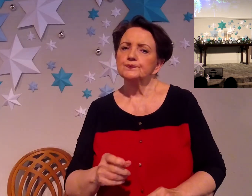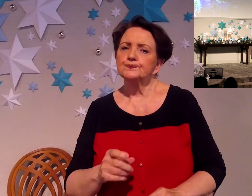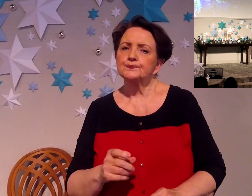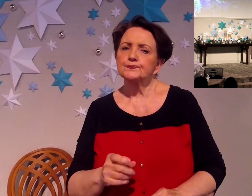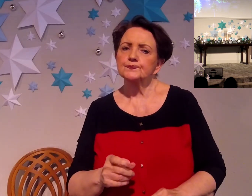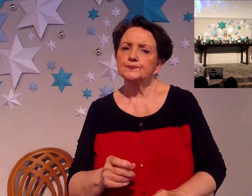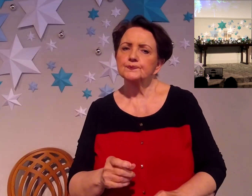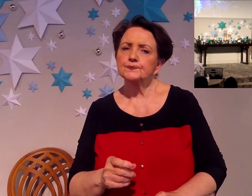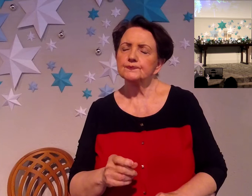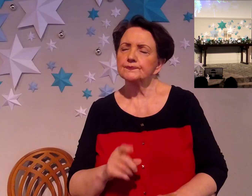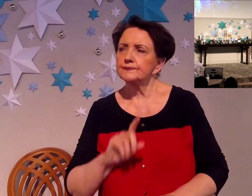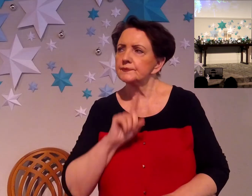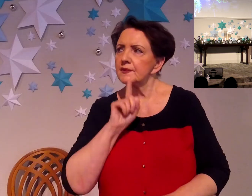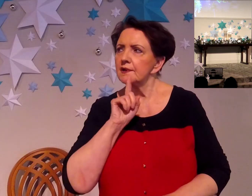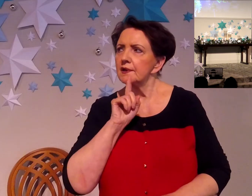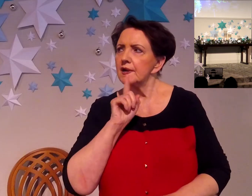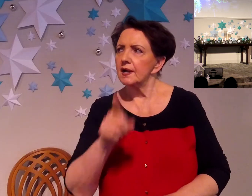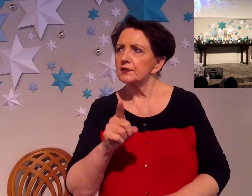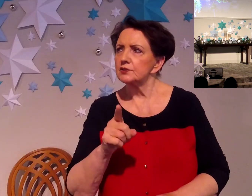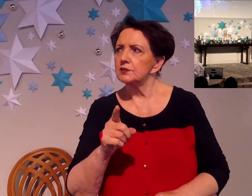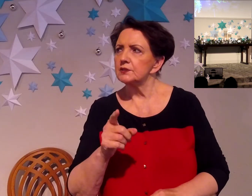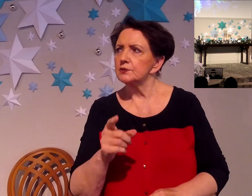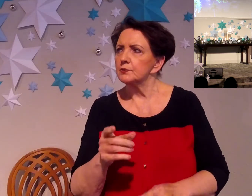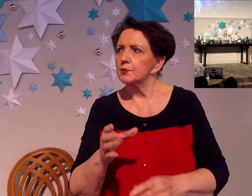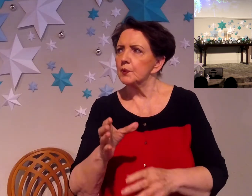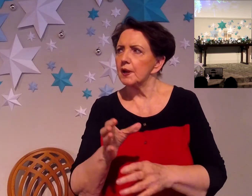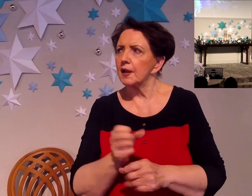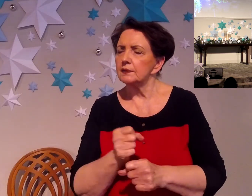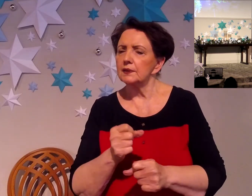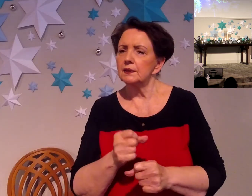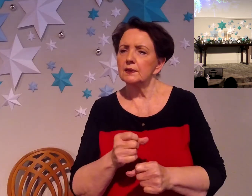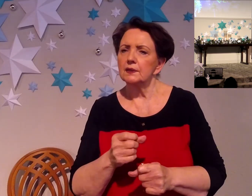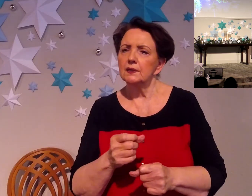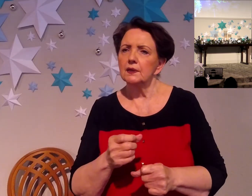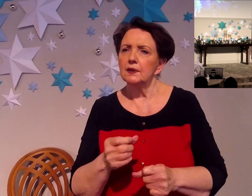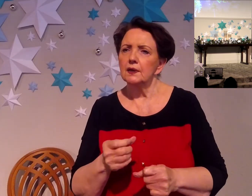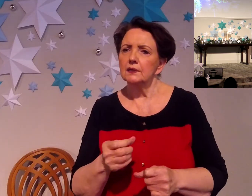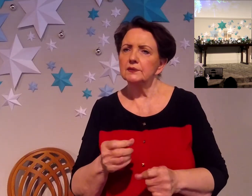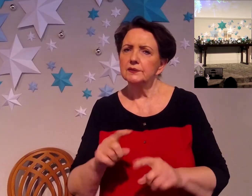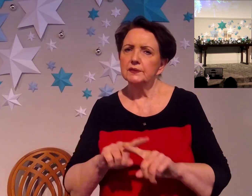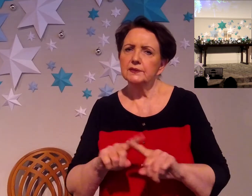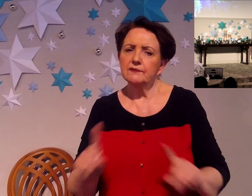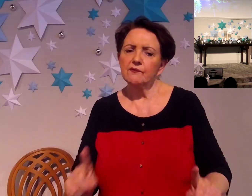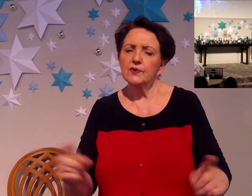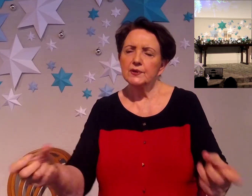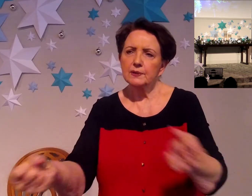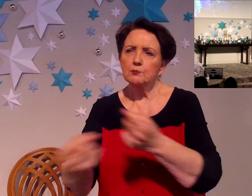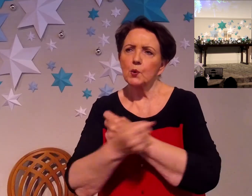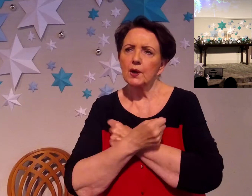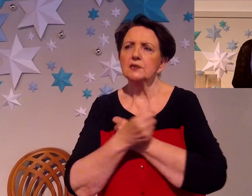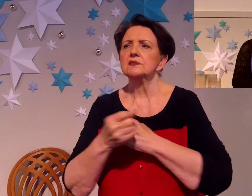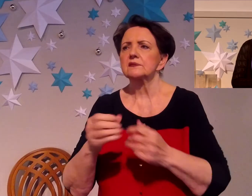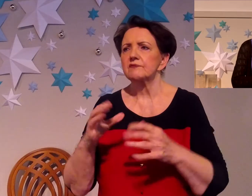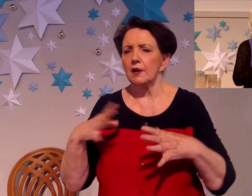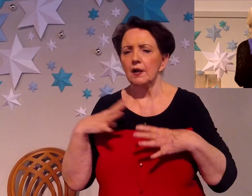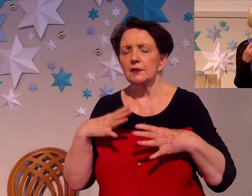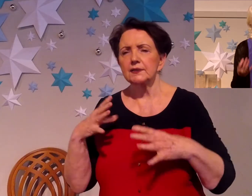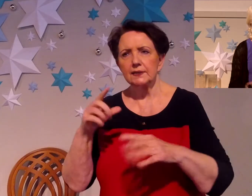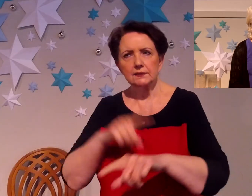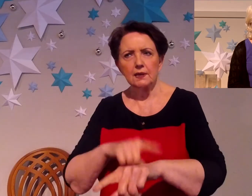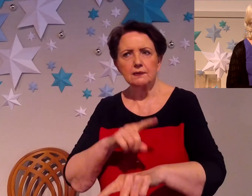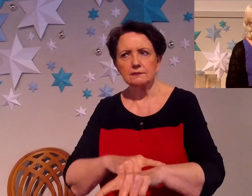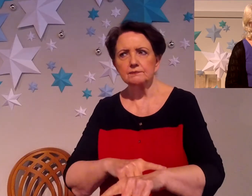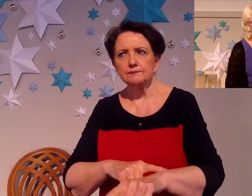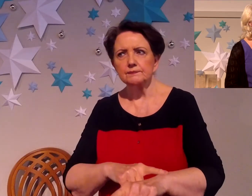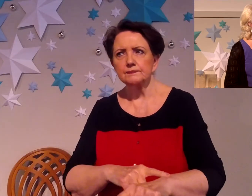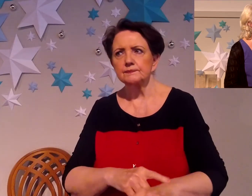very lovely secular embrace of the holiday season. And of course, the whole